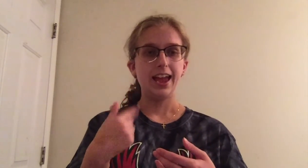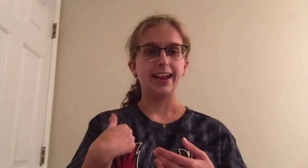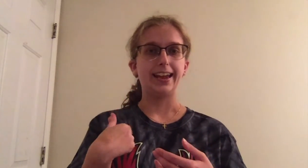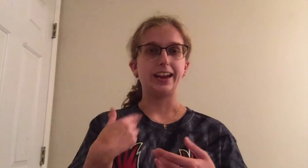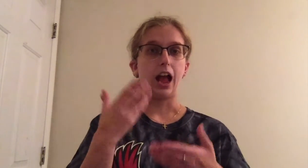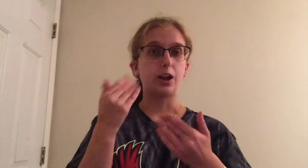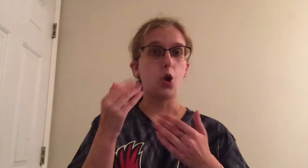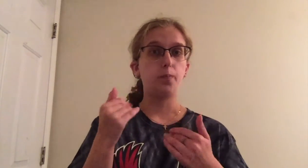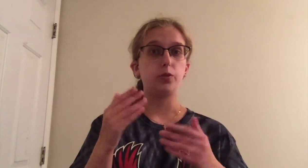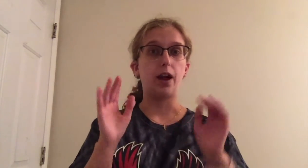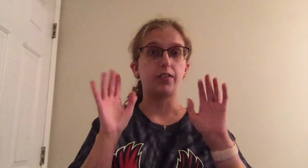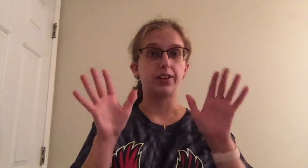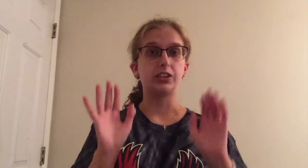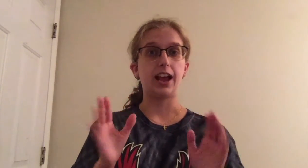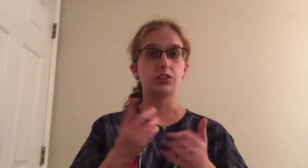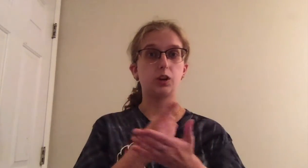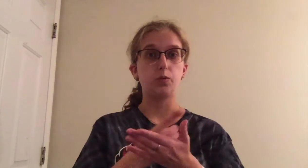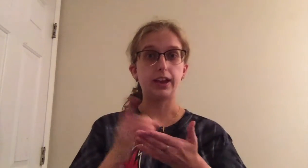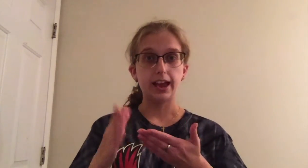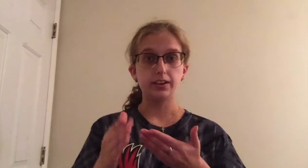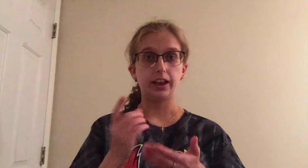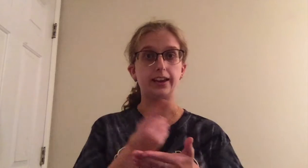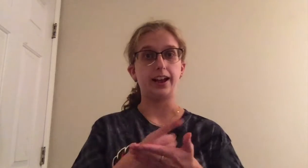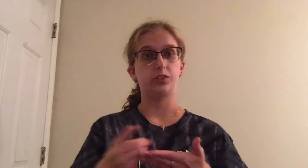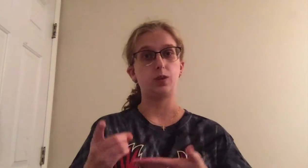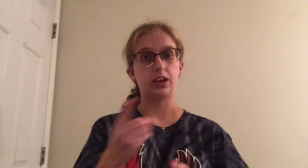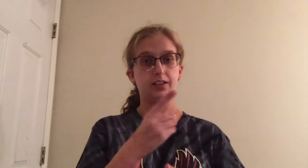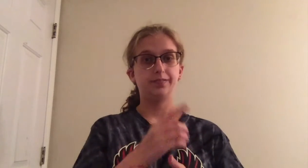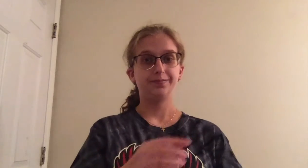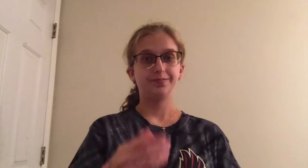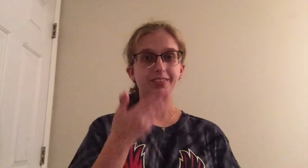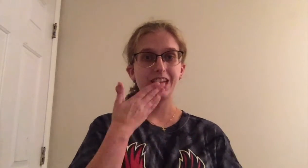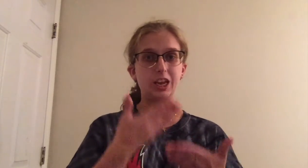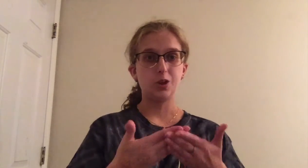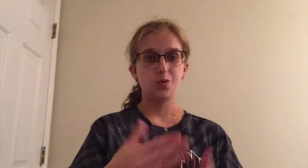and I hope you have a fantastic weekend and next week. Thank you.